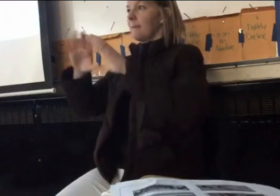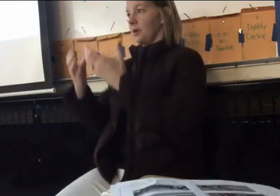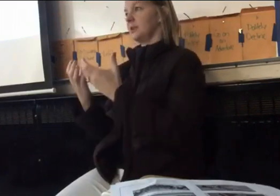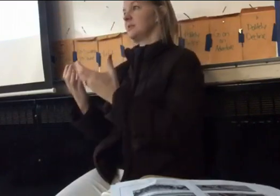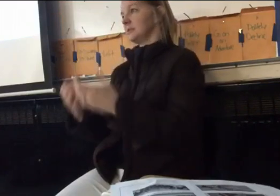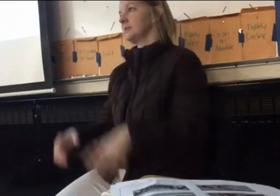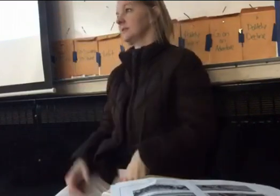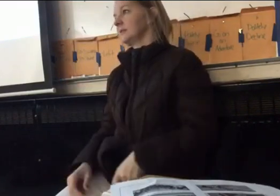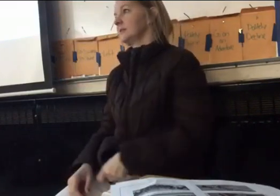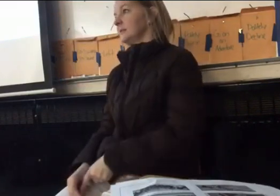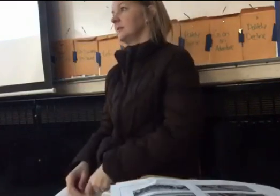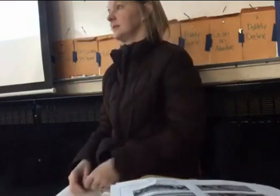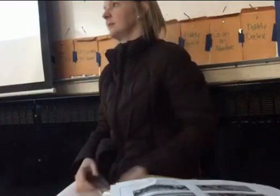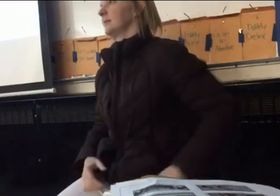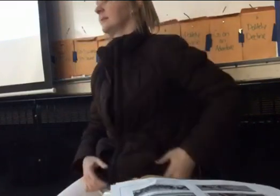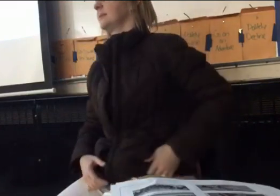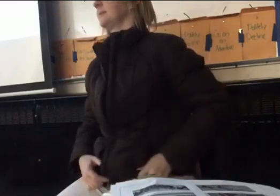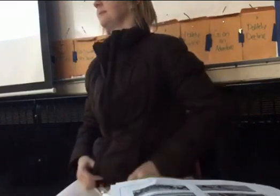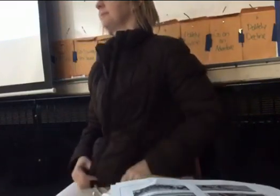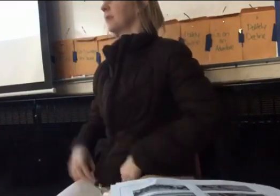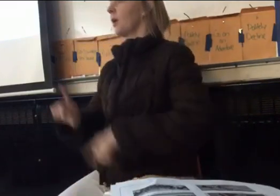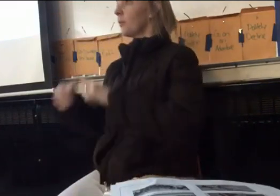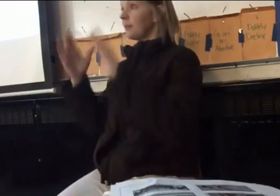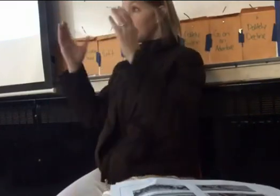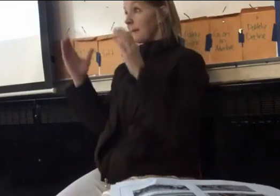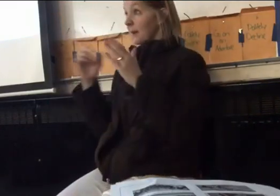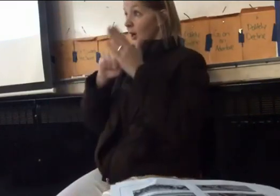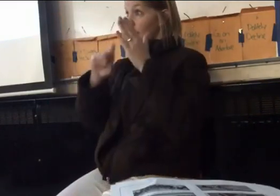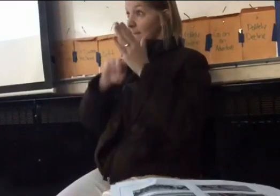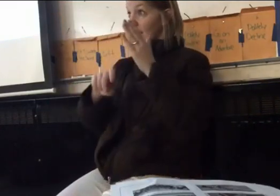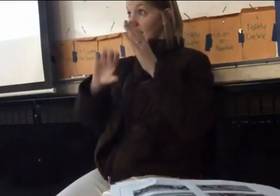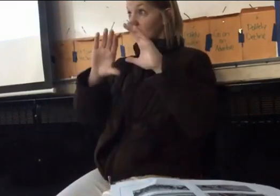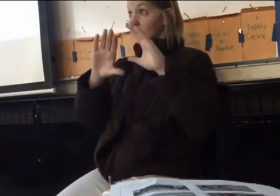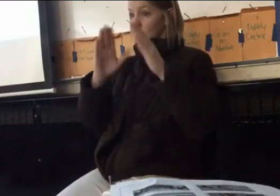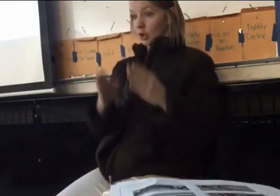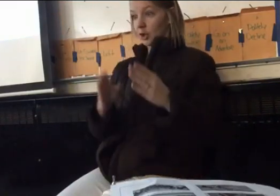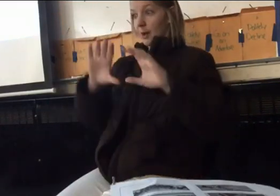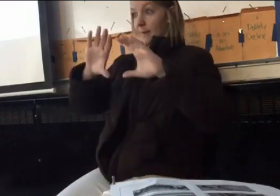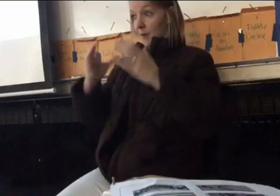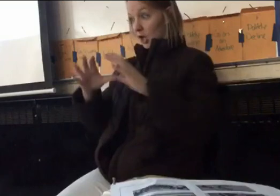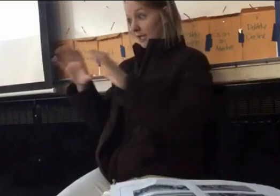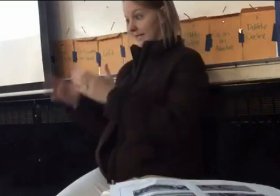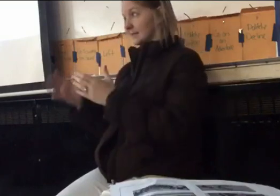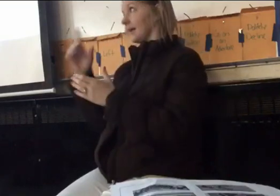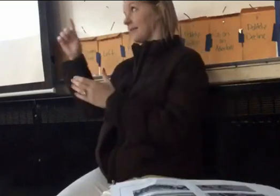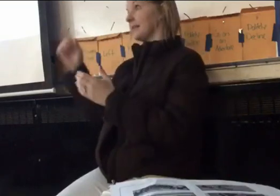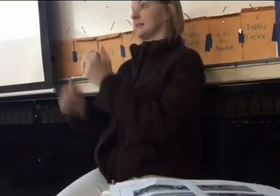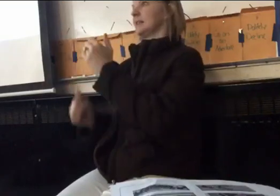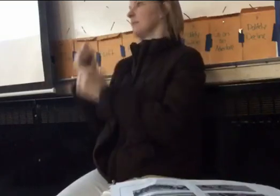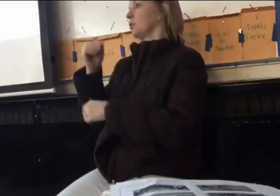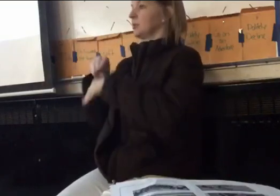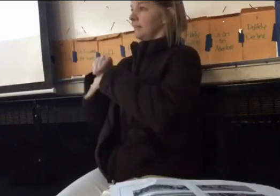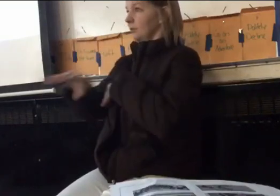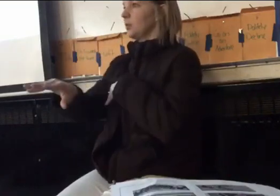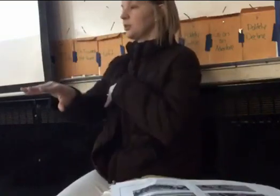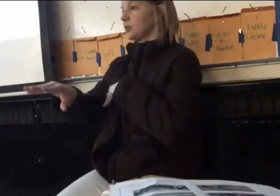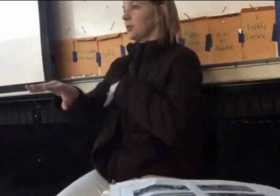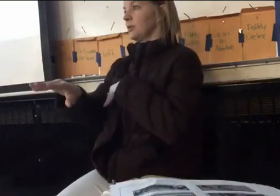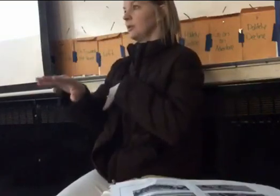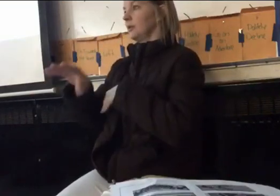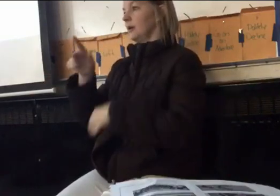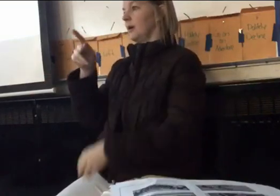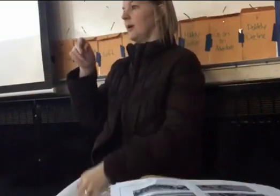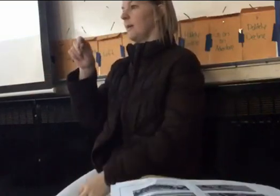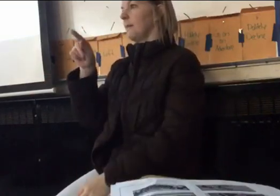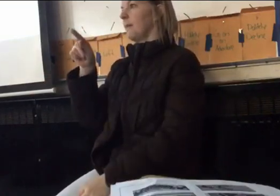parties. When we compare minor parties in the United States, Populist Party is definitely one of the most influential and successful out of